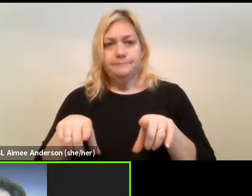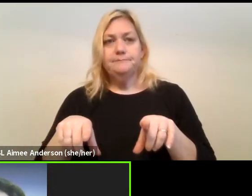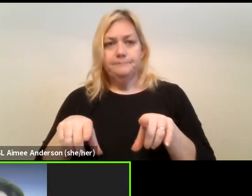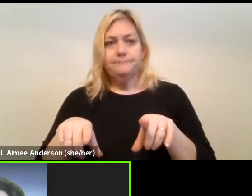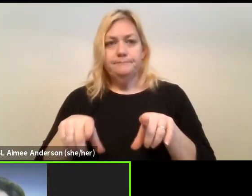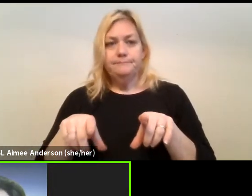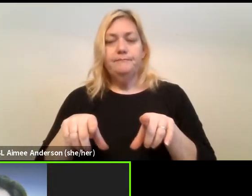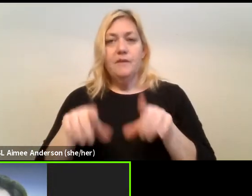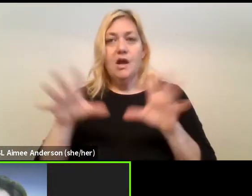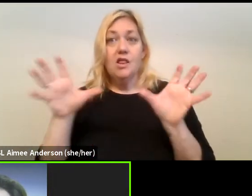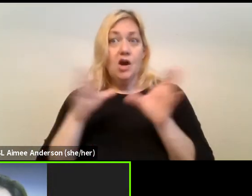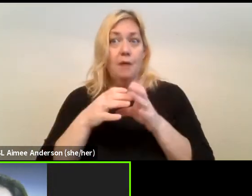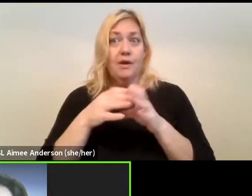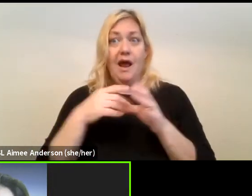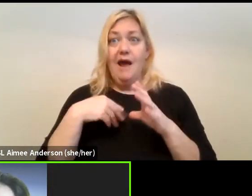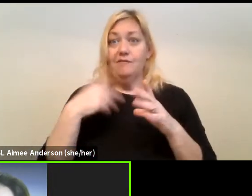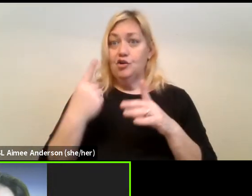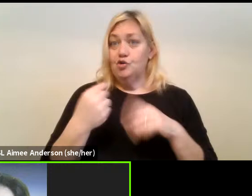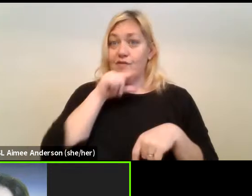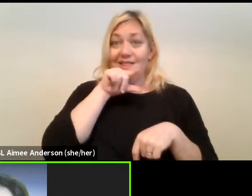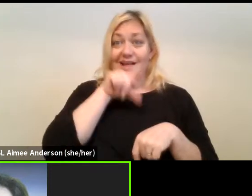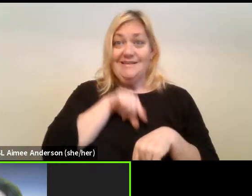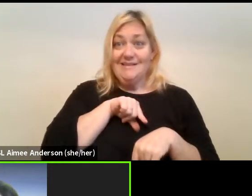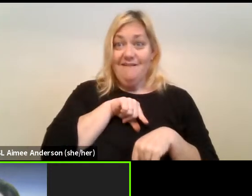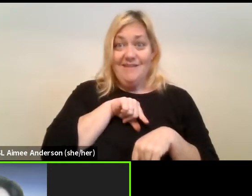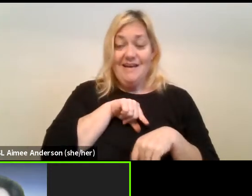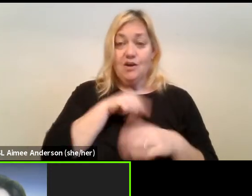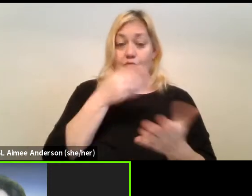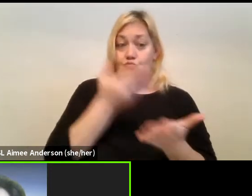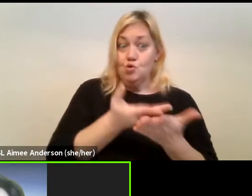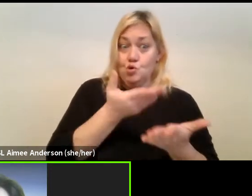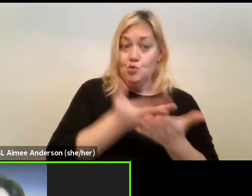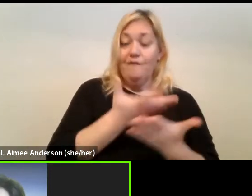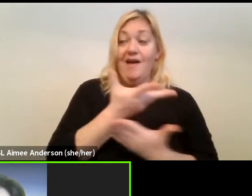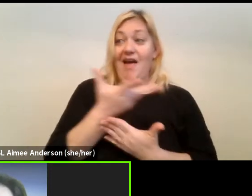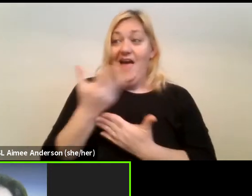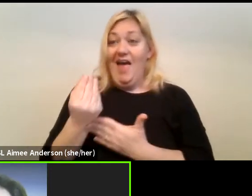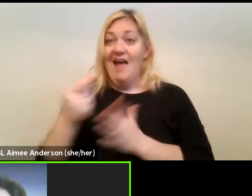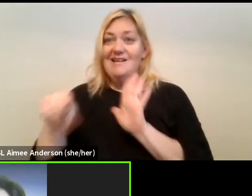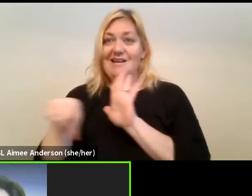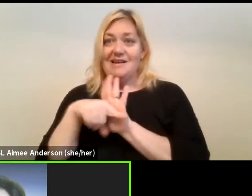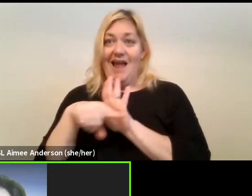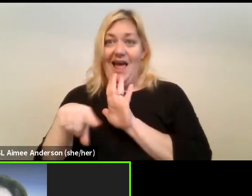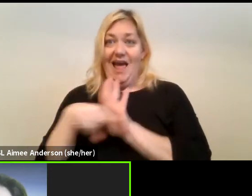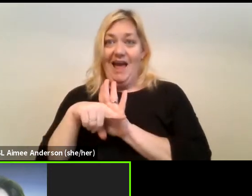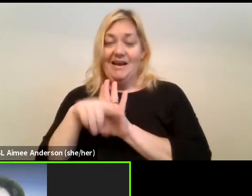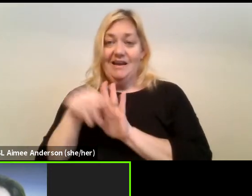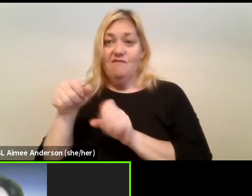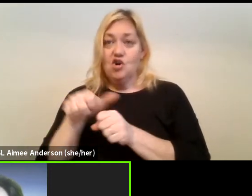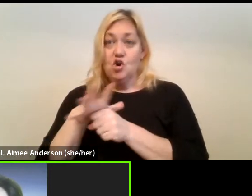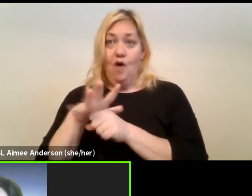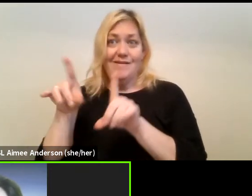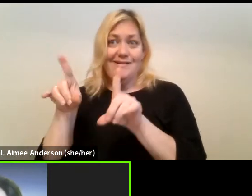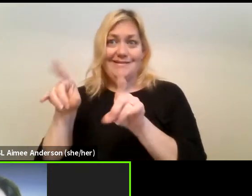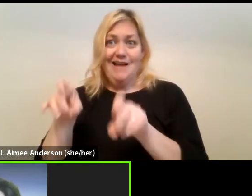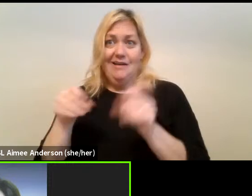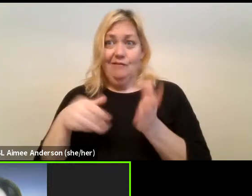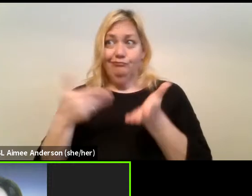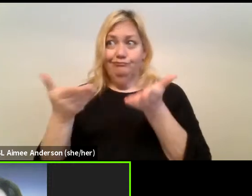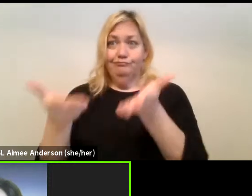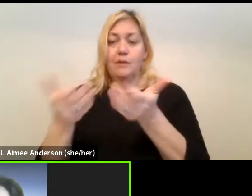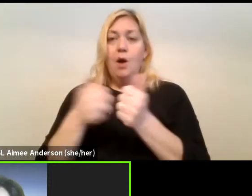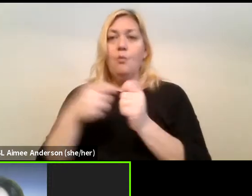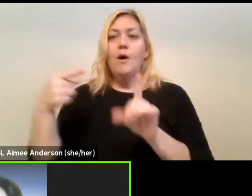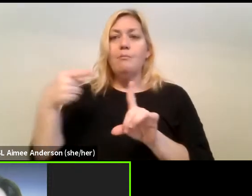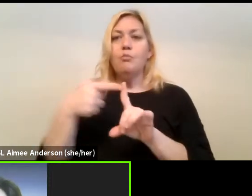the combination, which I have to do for Thanksgiving, proof of vaccination and a negative COVID test, at what